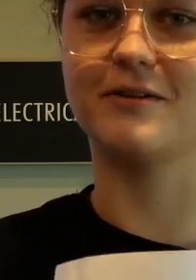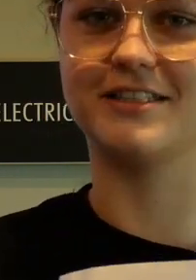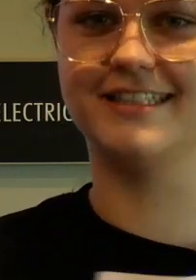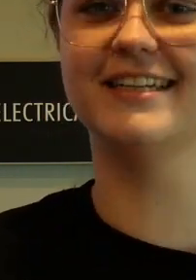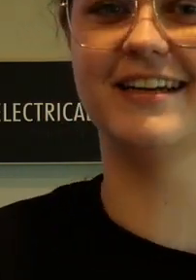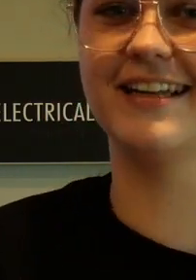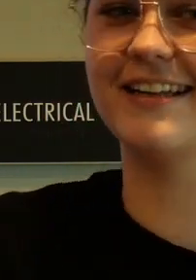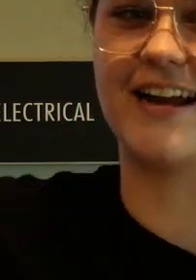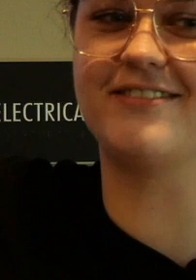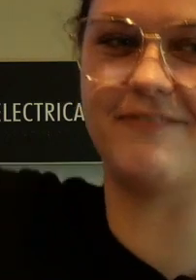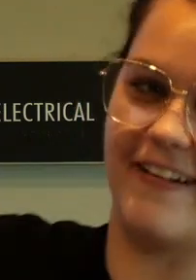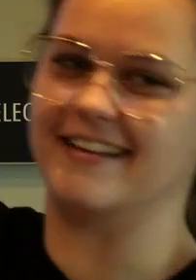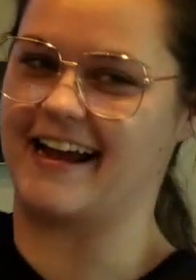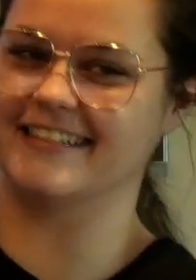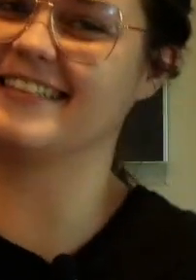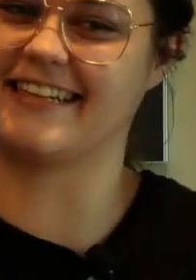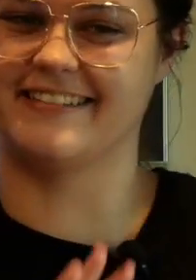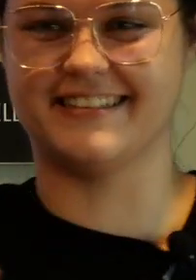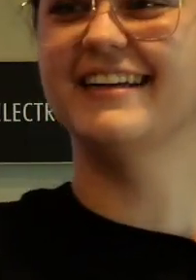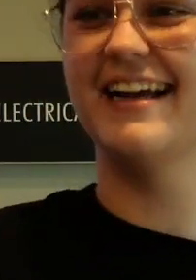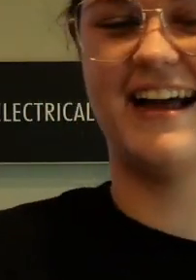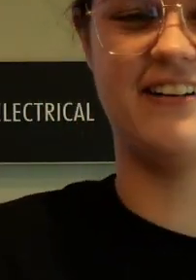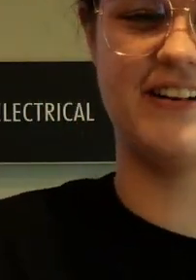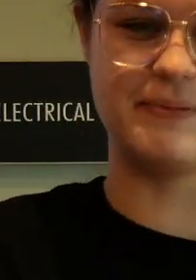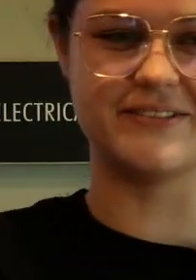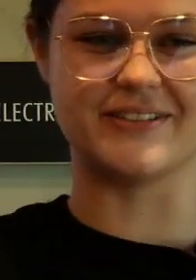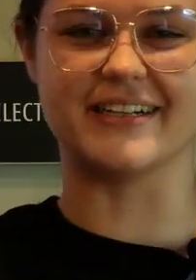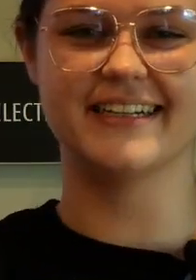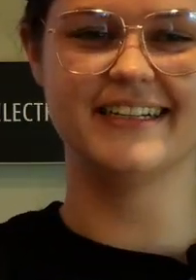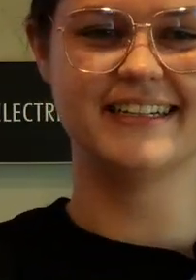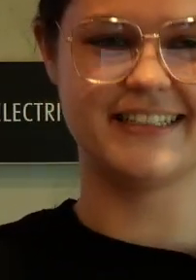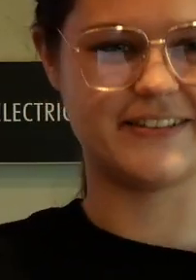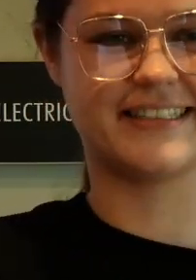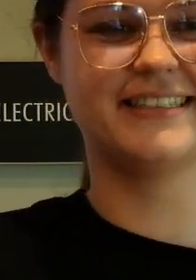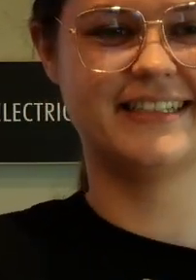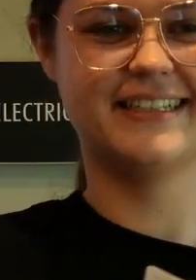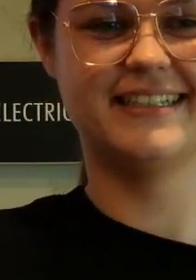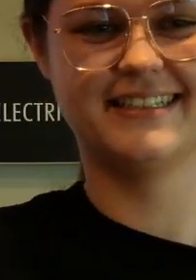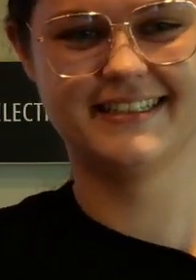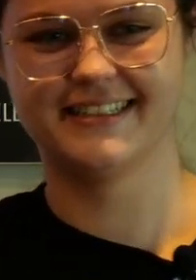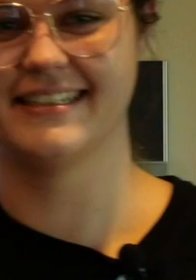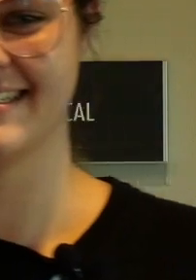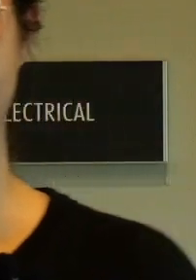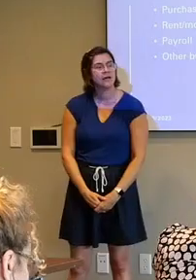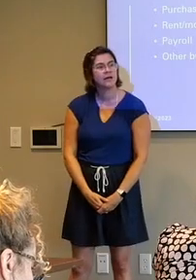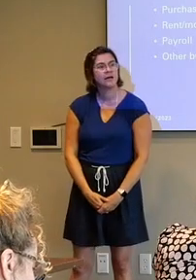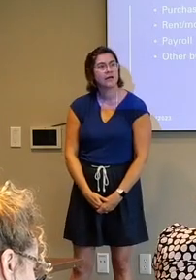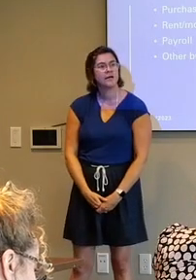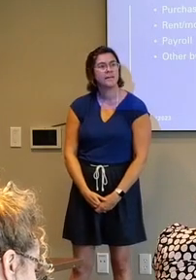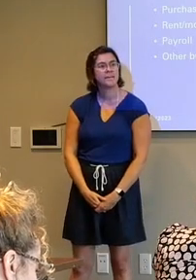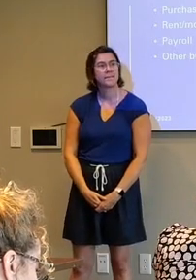That's a lot of questions wrapped up all in there. So I will open the floor. Do you have a question? Oh, yeah, quick.